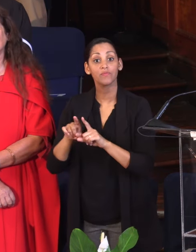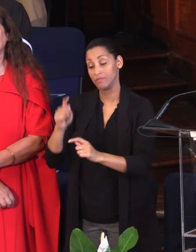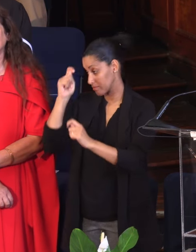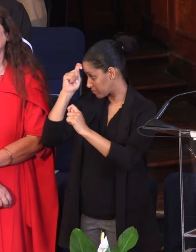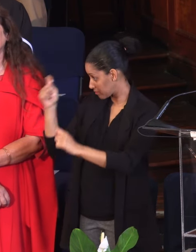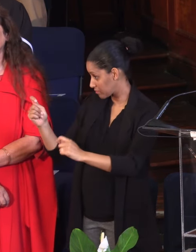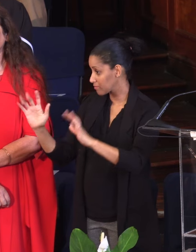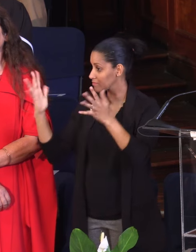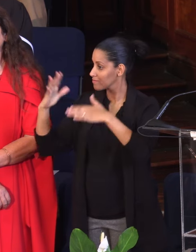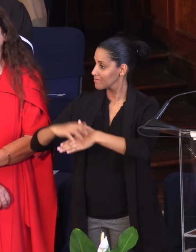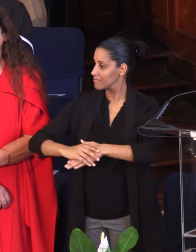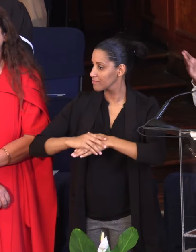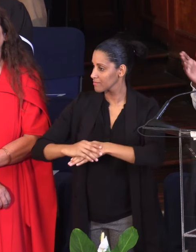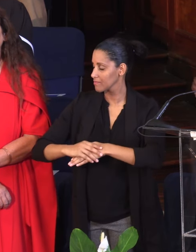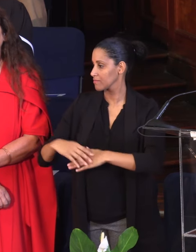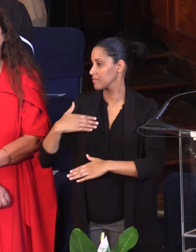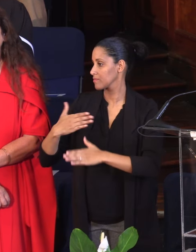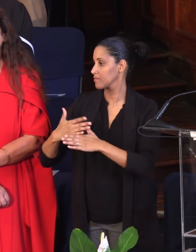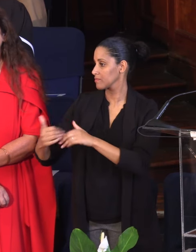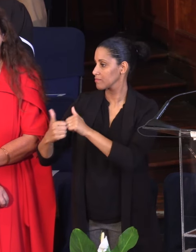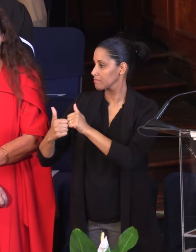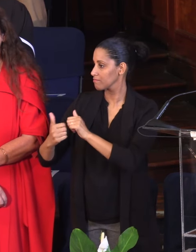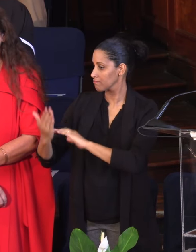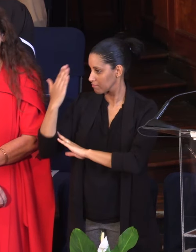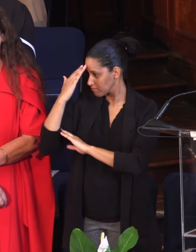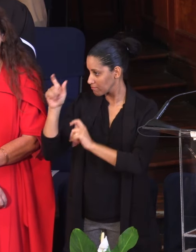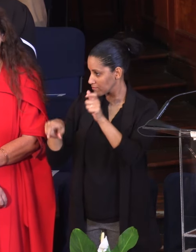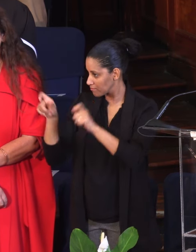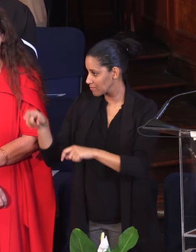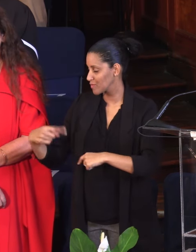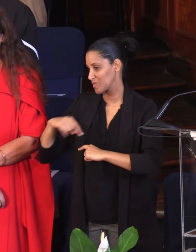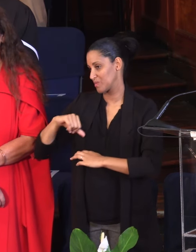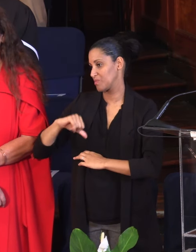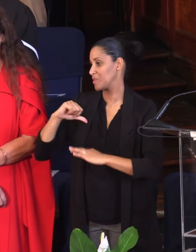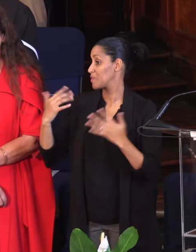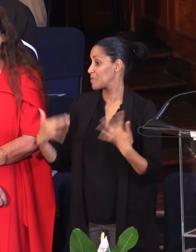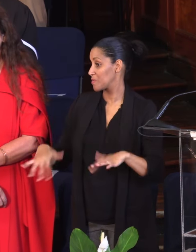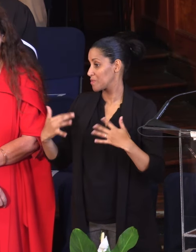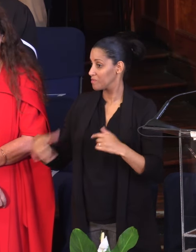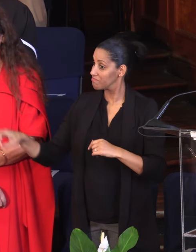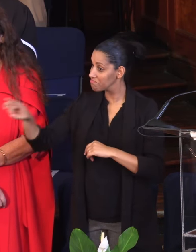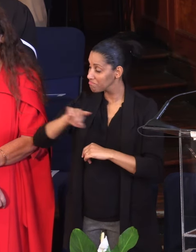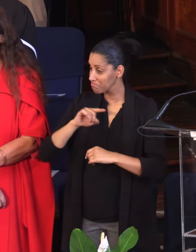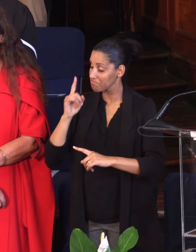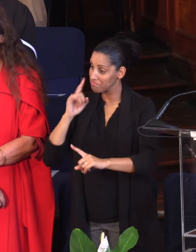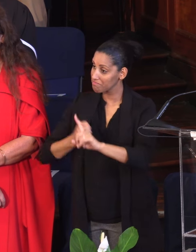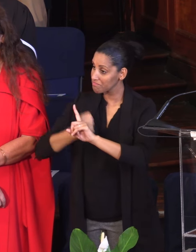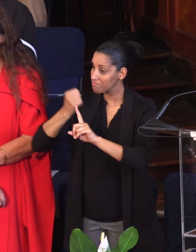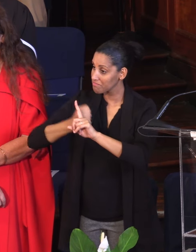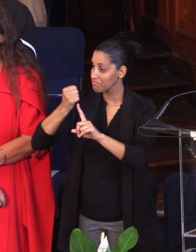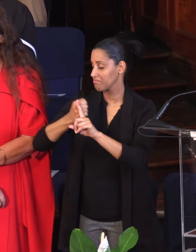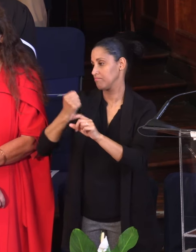and congratulate our graduates. We're very proud, we're aspiring to be in the position that you are